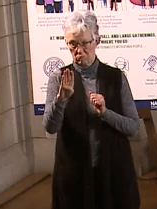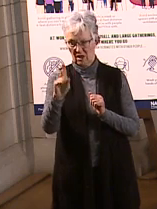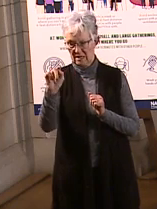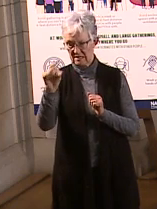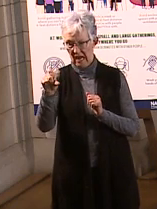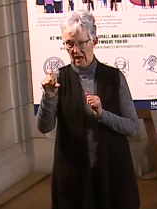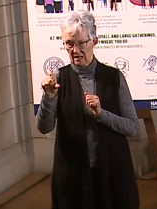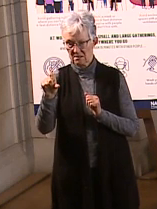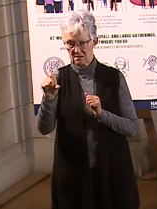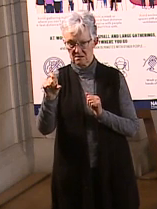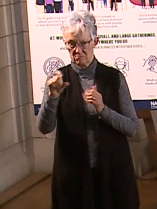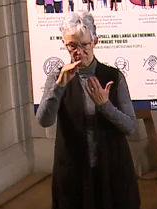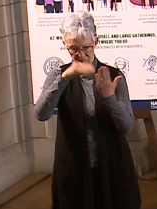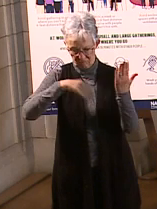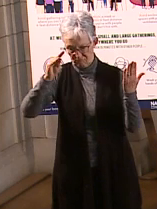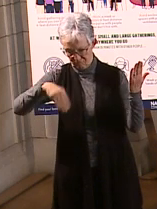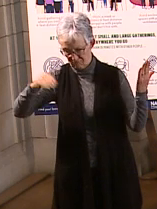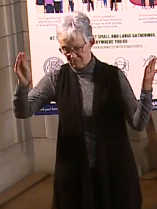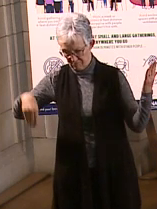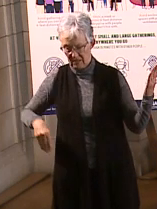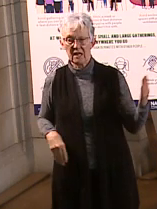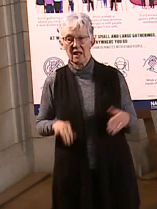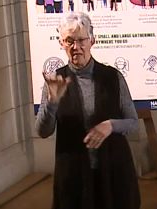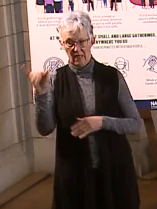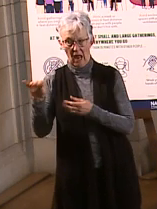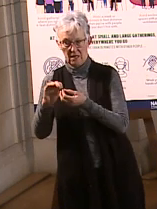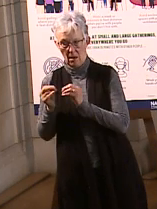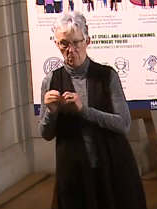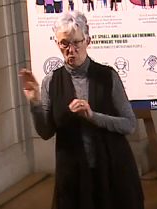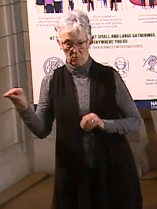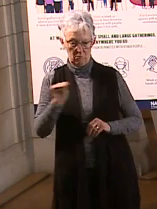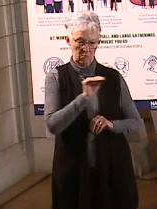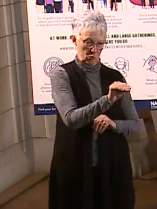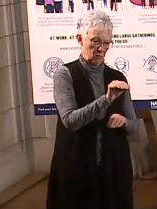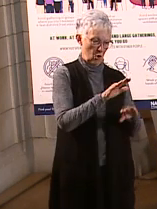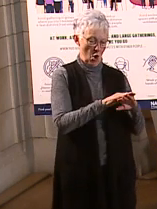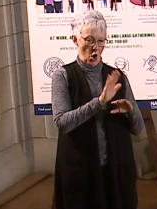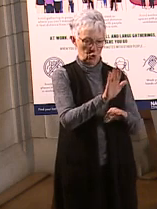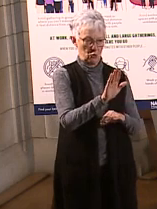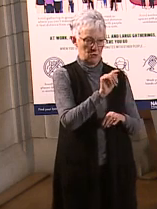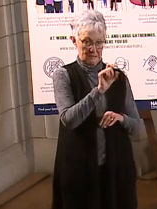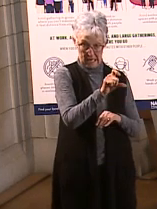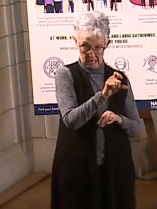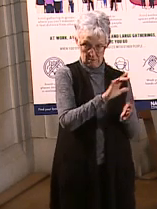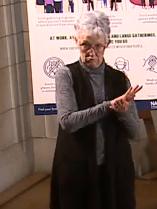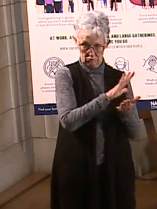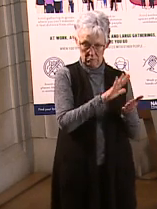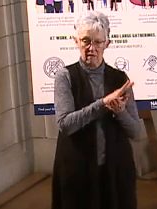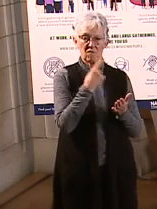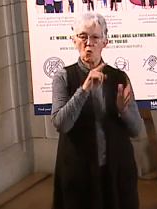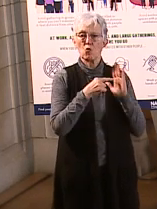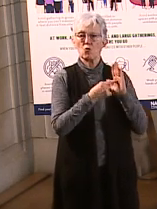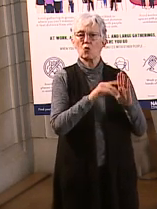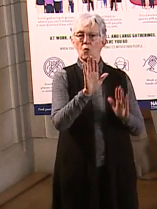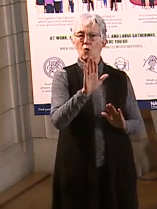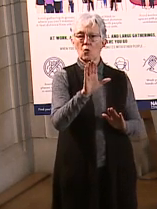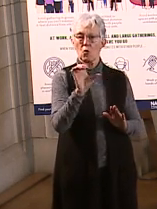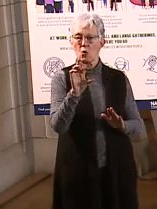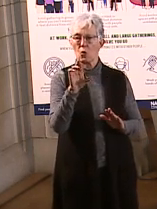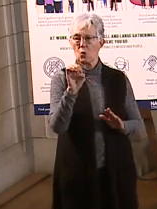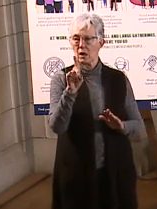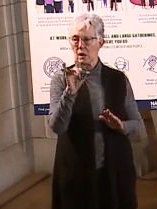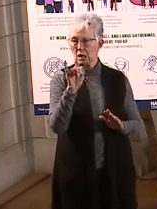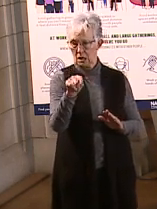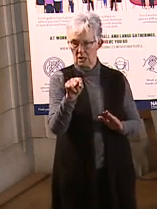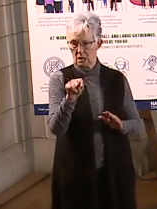this amount will go on your Nebraska income tax return to show the credit. And that is on line 36 of